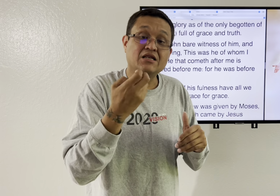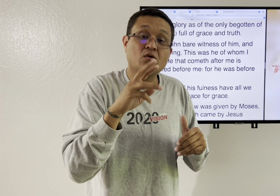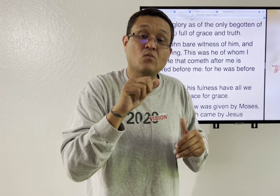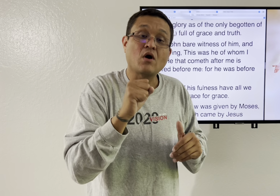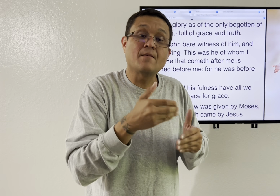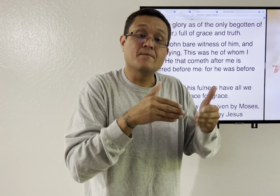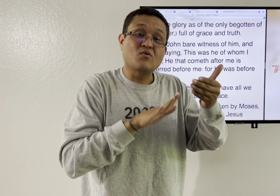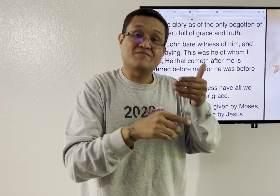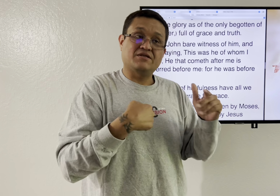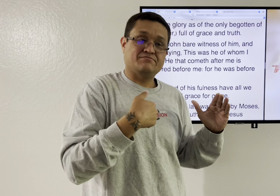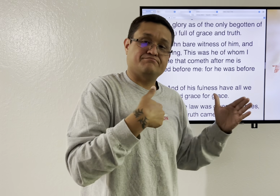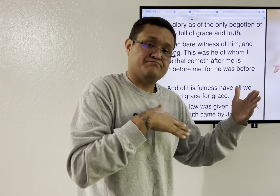preferred before me.